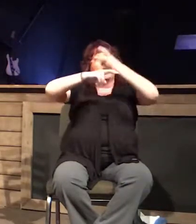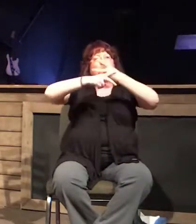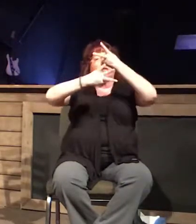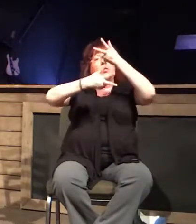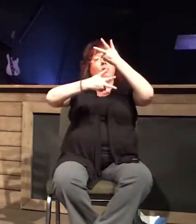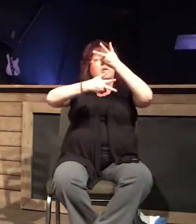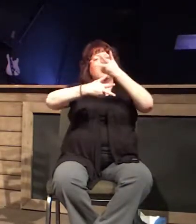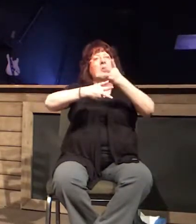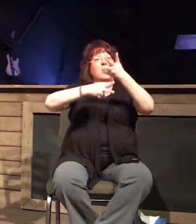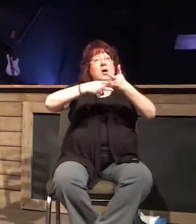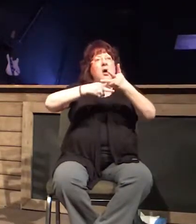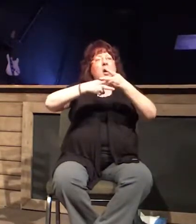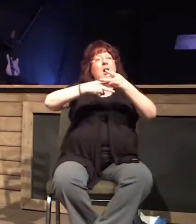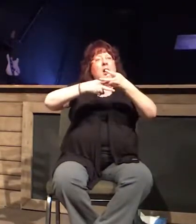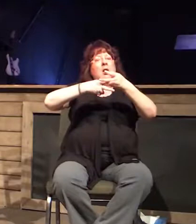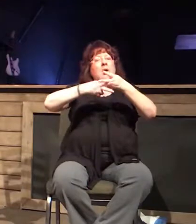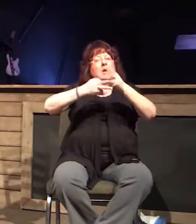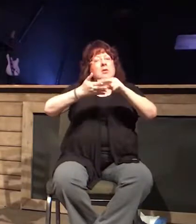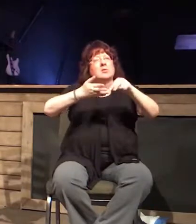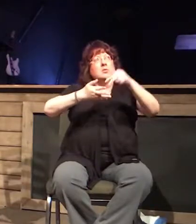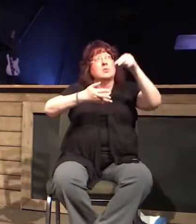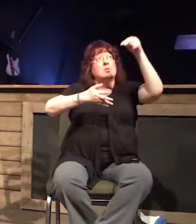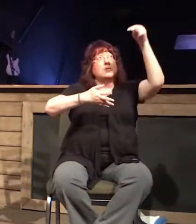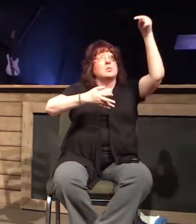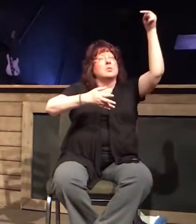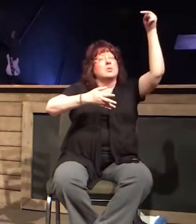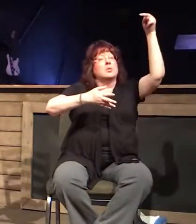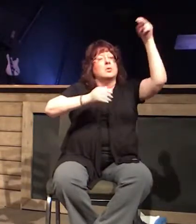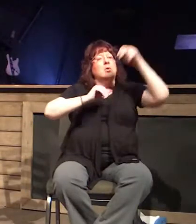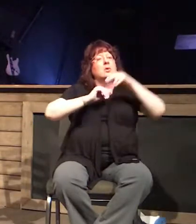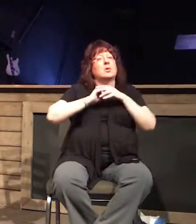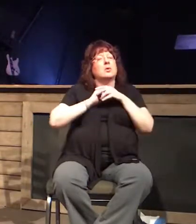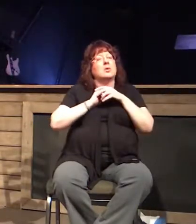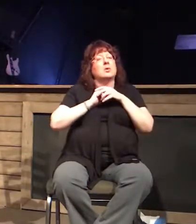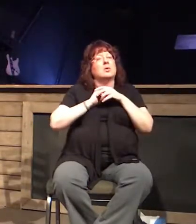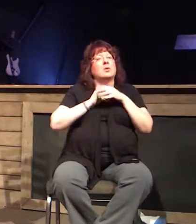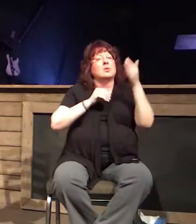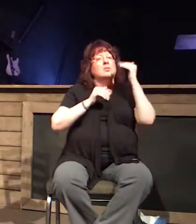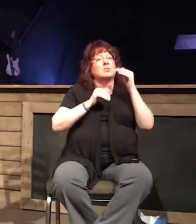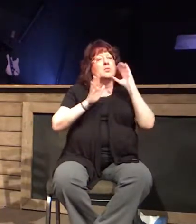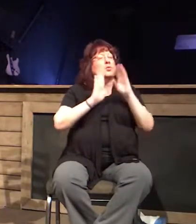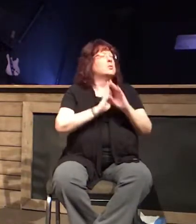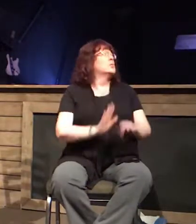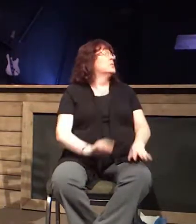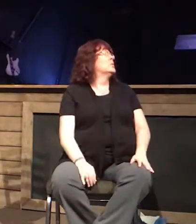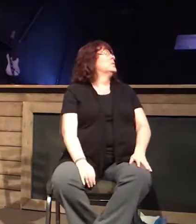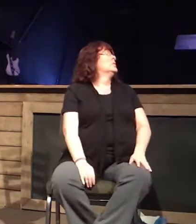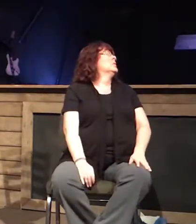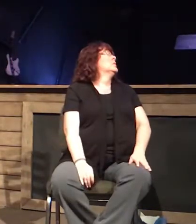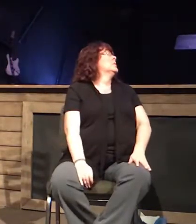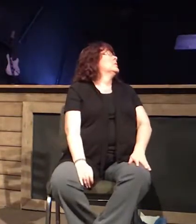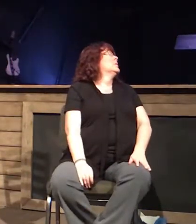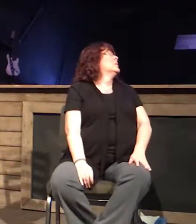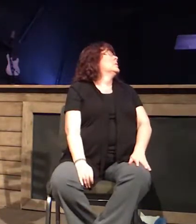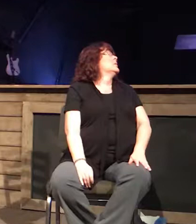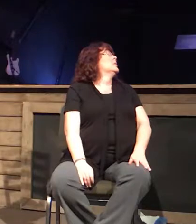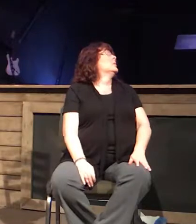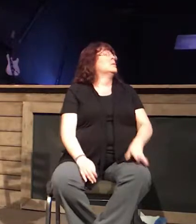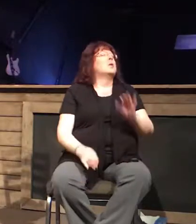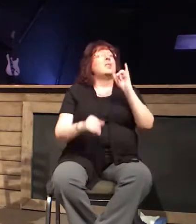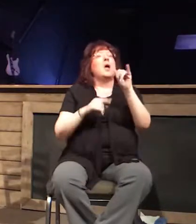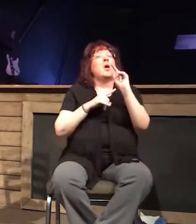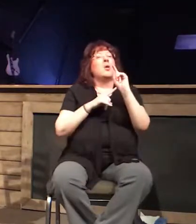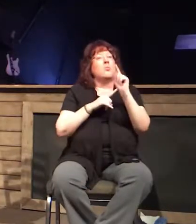car as she was passing from this life to the next. Go to the next picture. And it was in